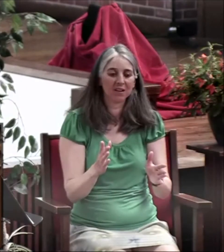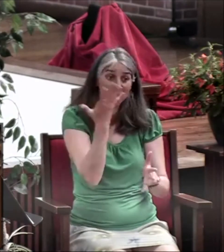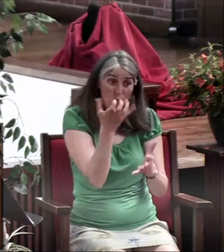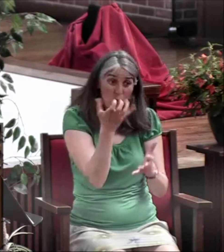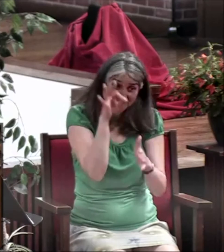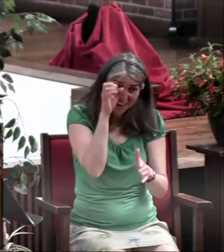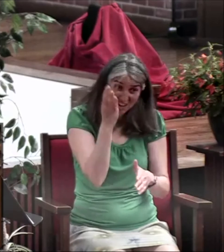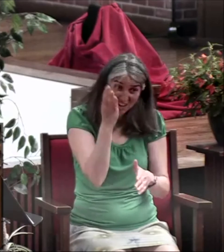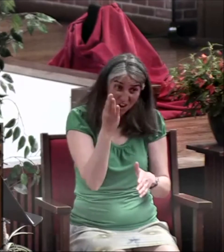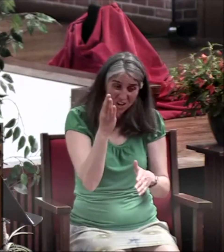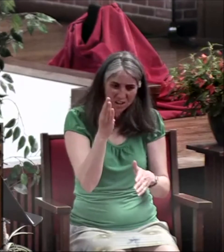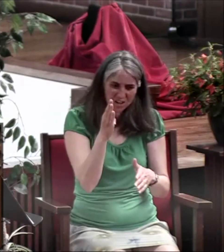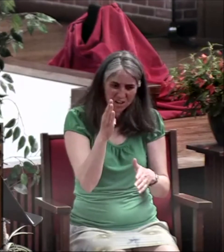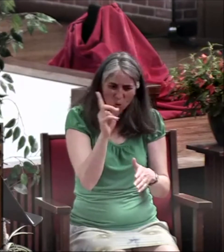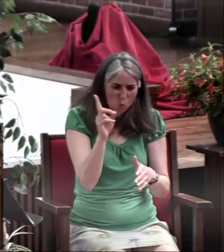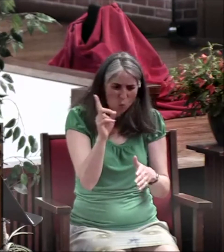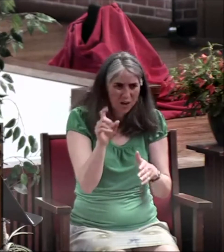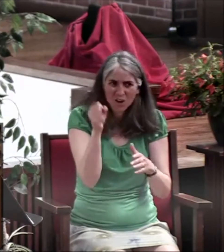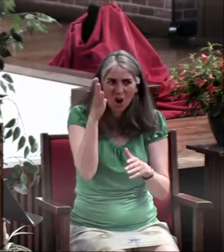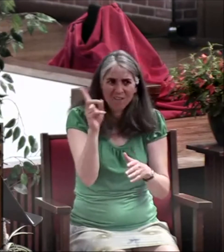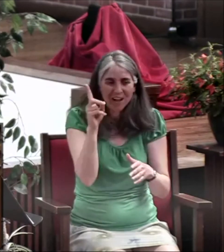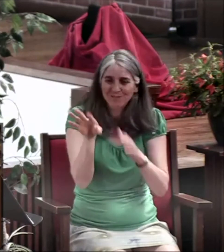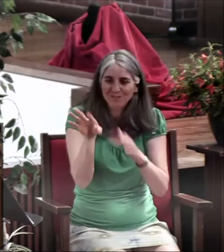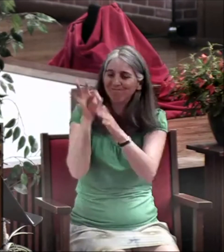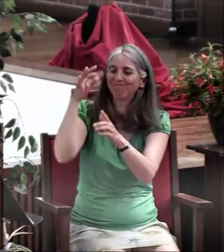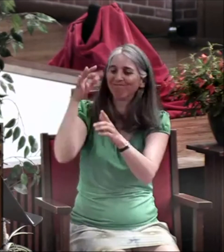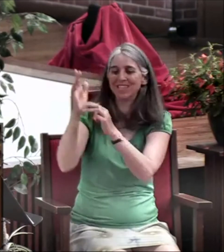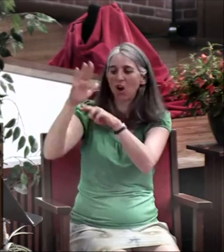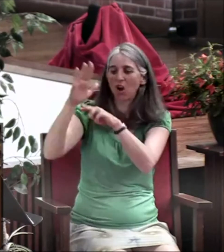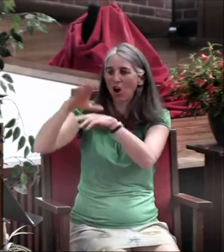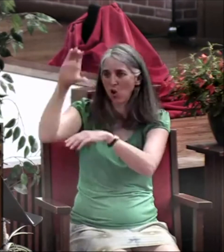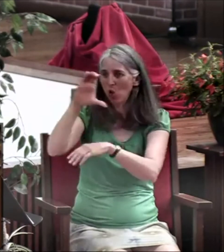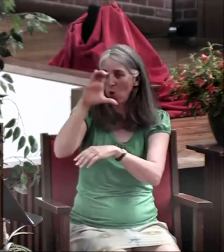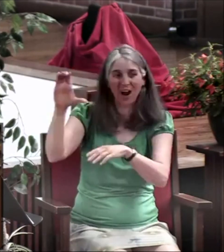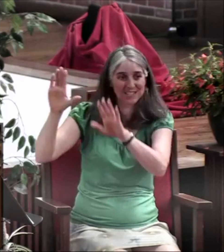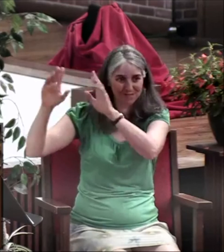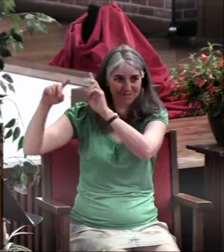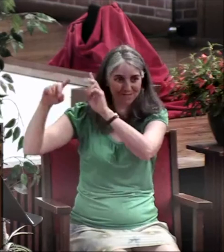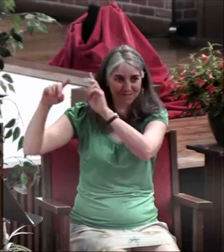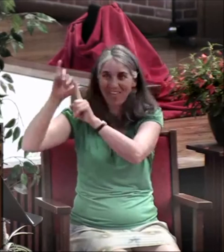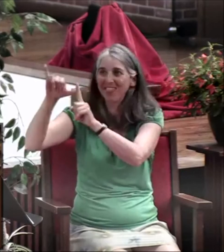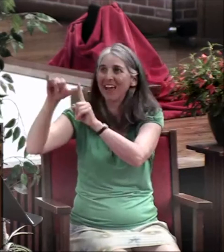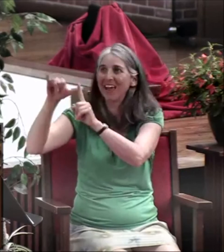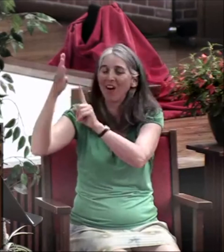find him on a cross, telling the one next to him, don't let your heart be troubled. There is a place for you.